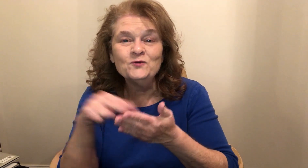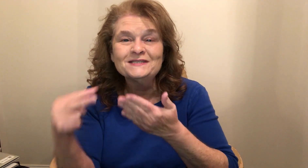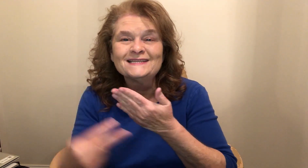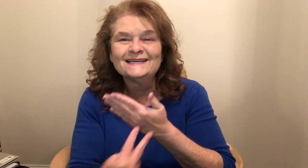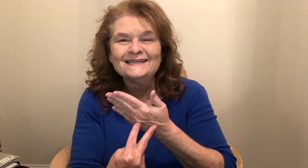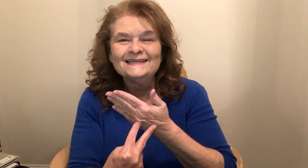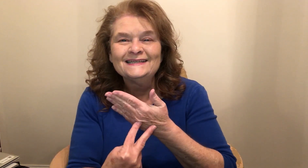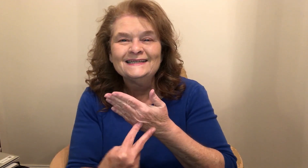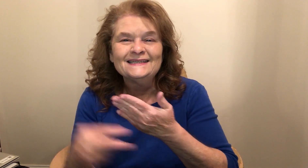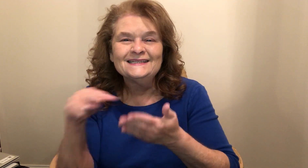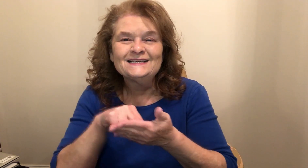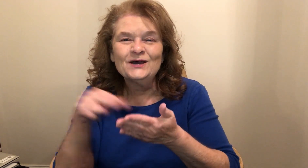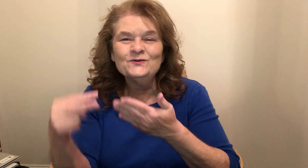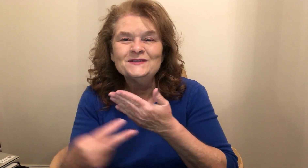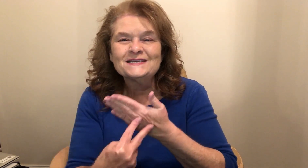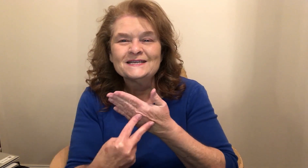toast. Toast.